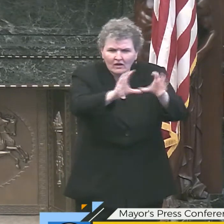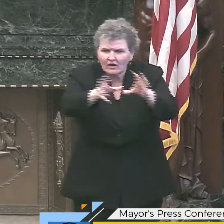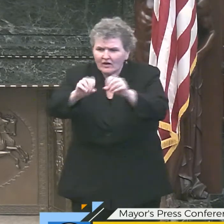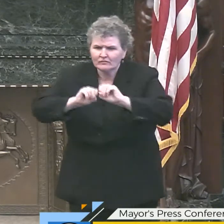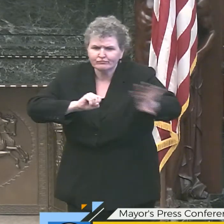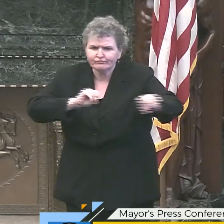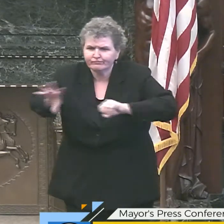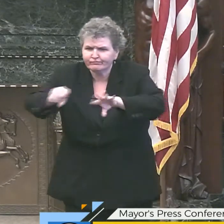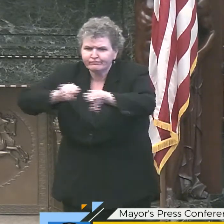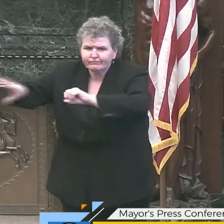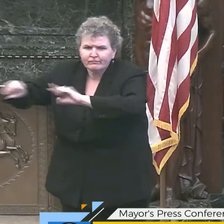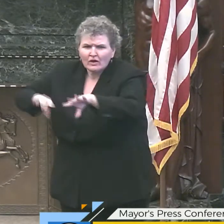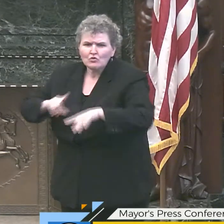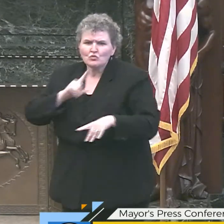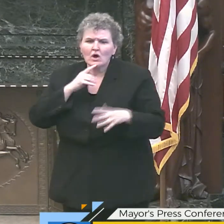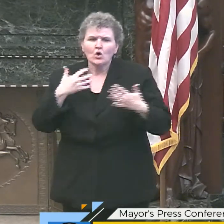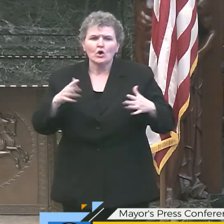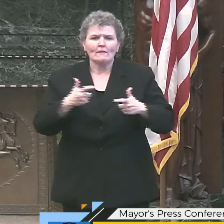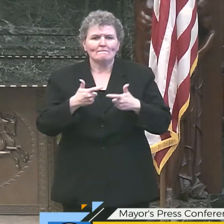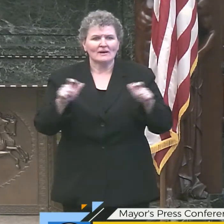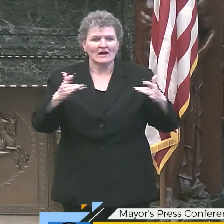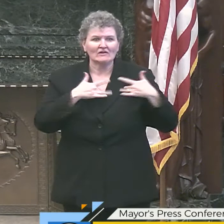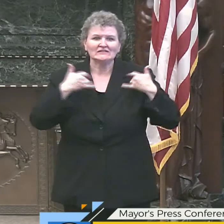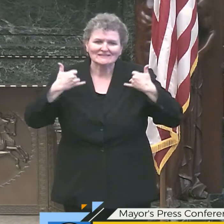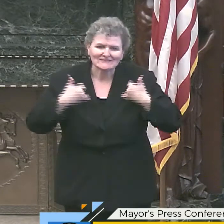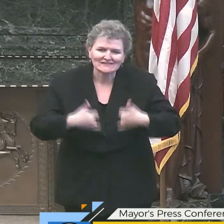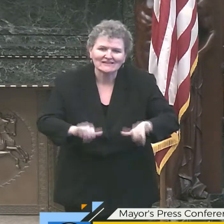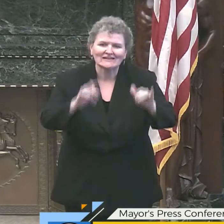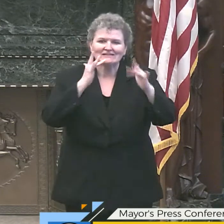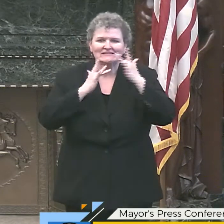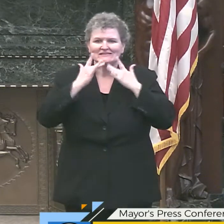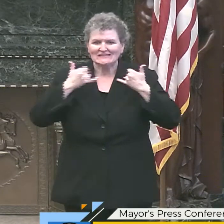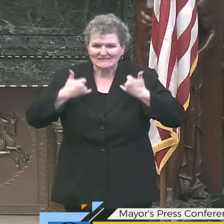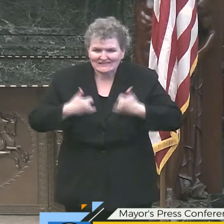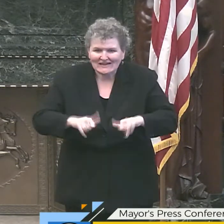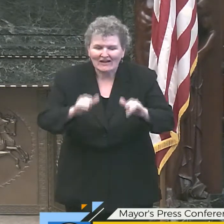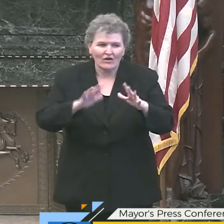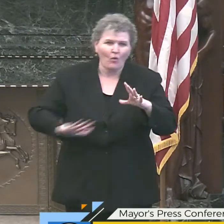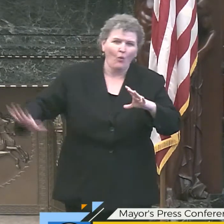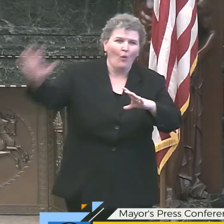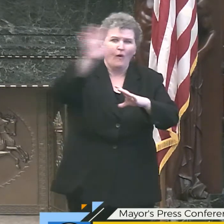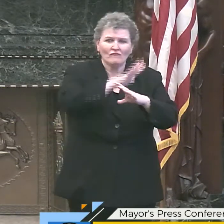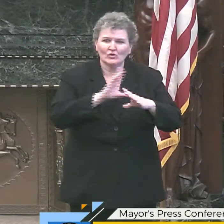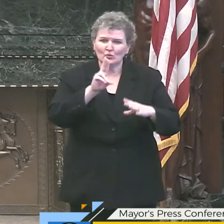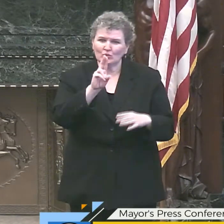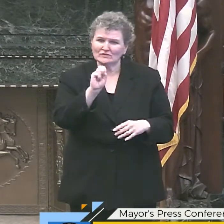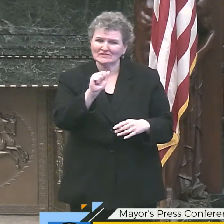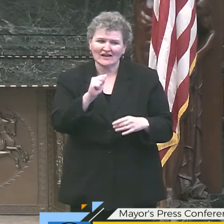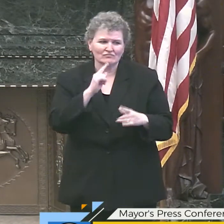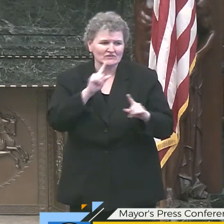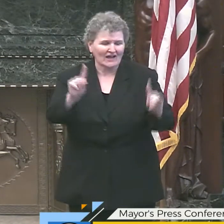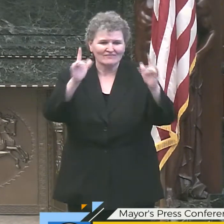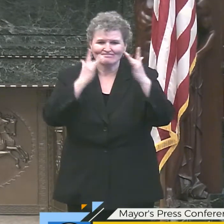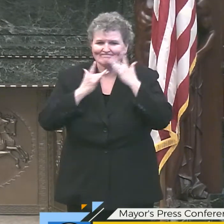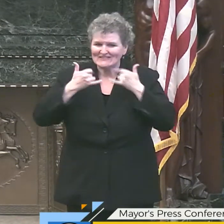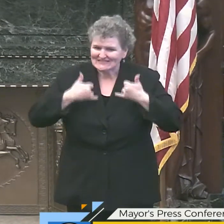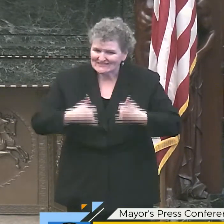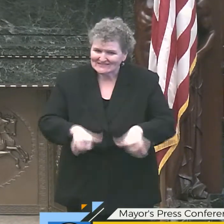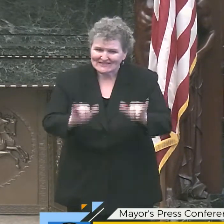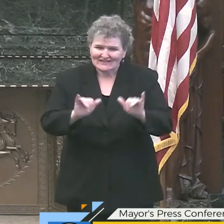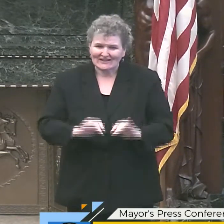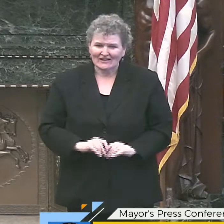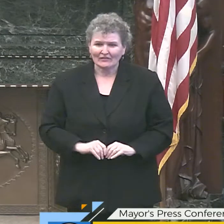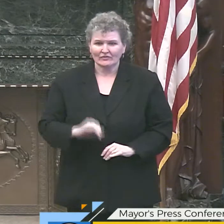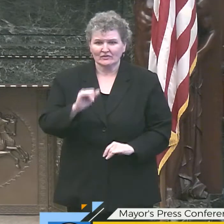to the very real concerns about the rationing of care. We were pleased to see that the Office for Civil Rights at the U.S. Department of Health and